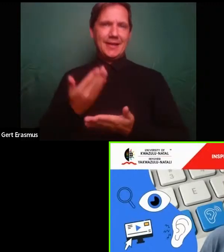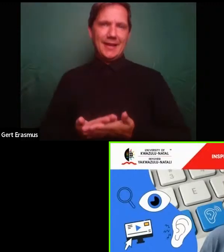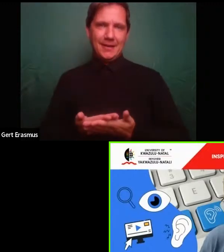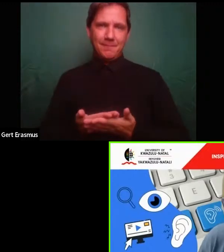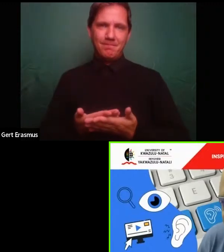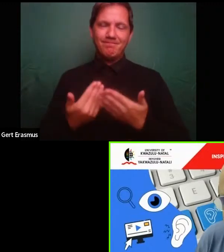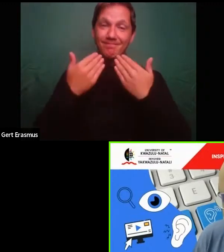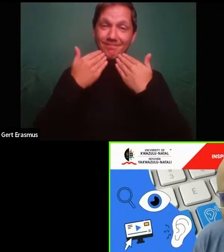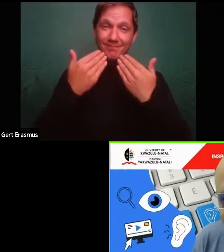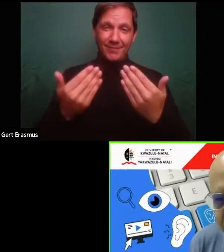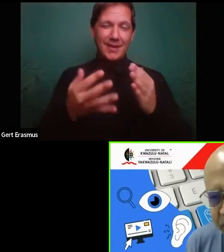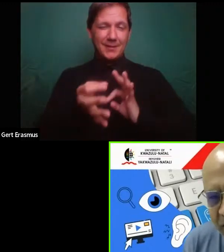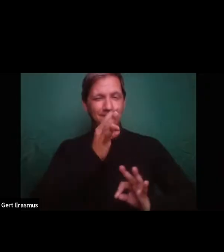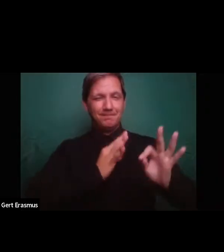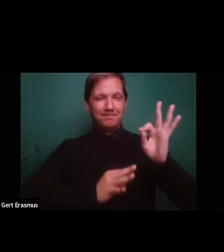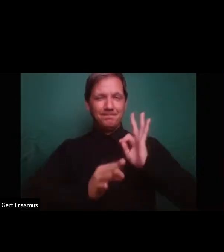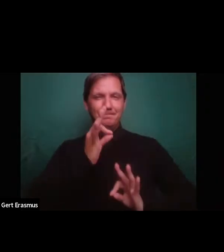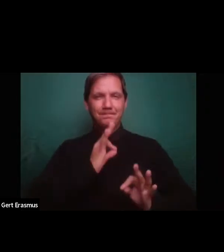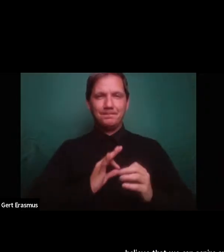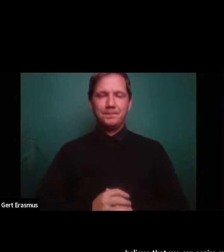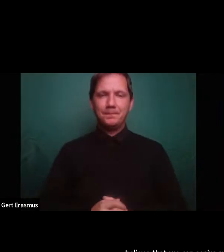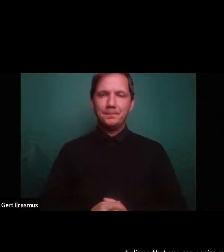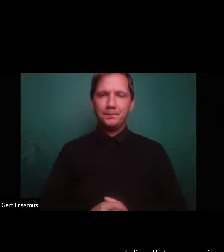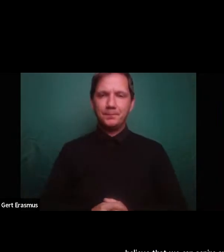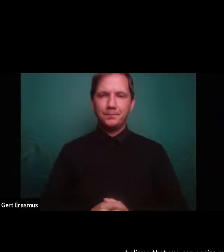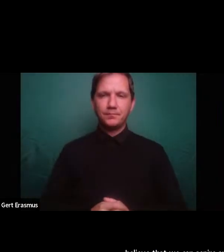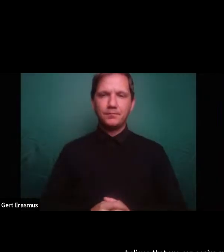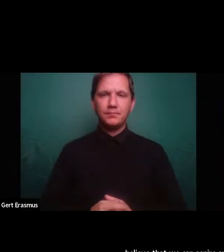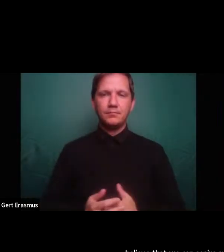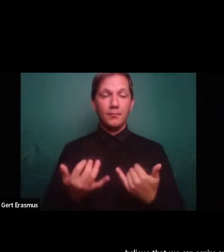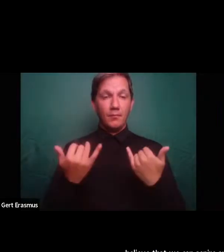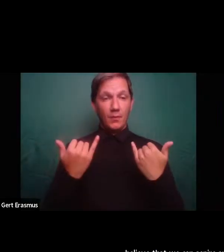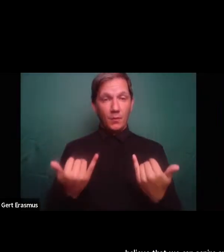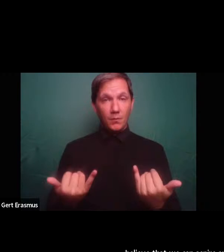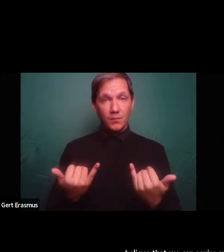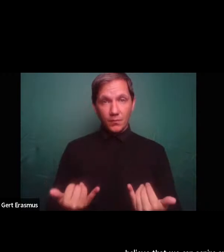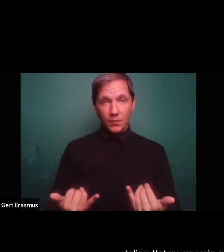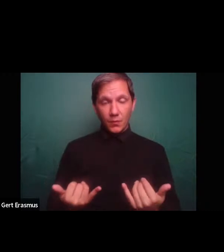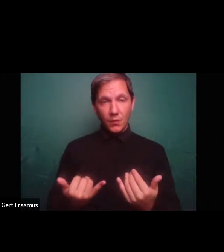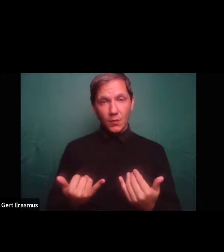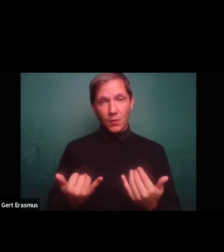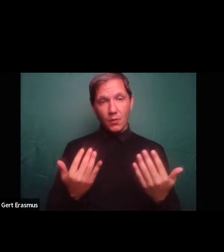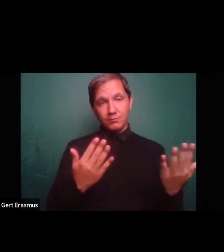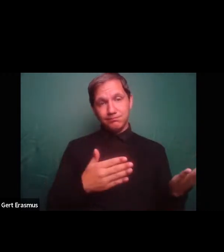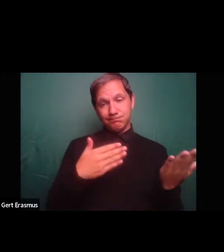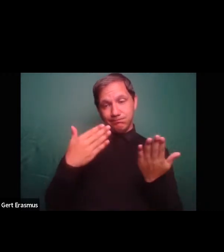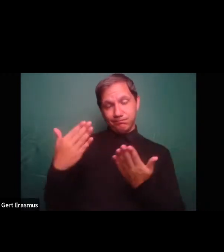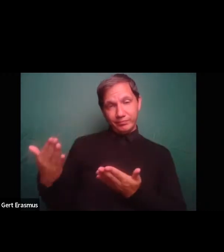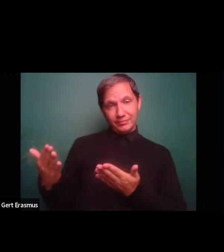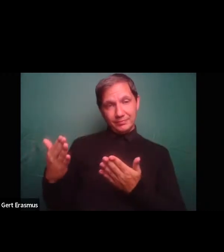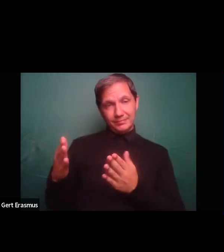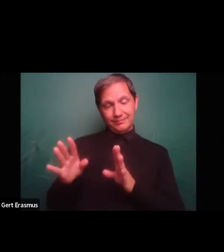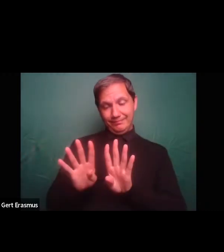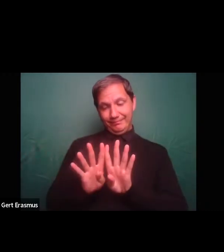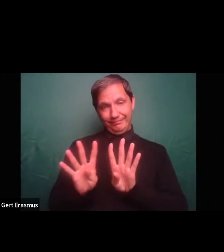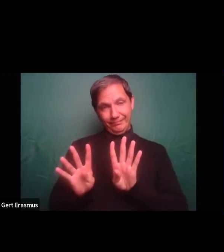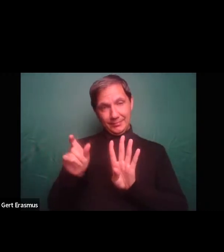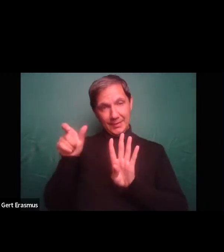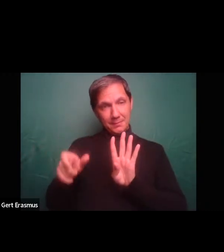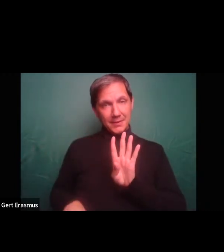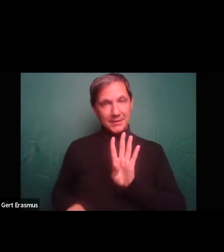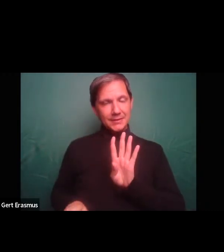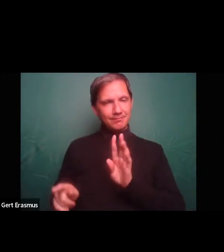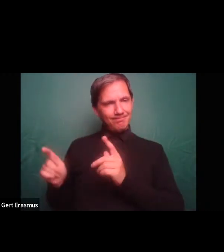much for that. I want to now give our next panelist the opportunity to make